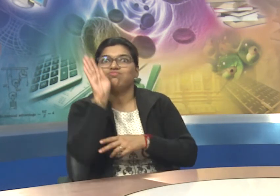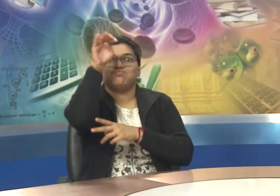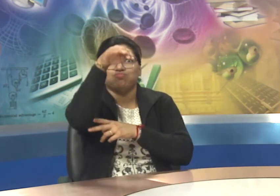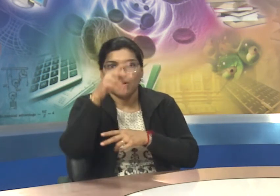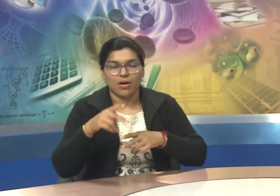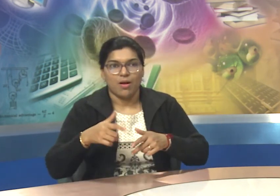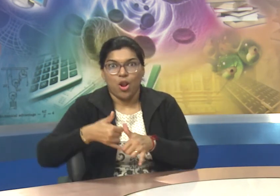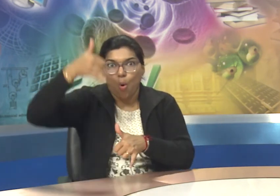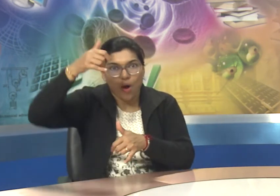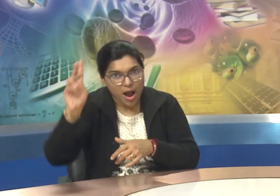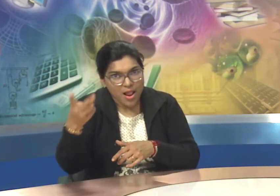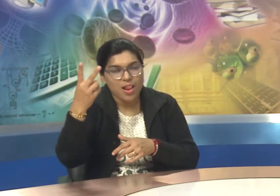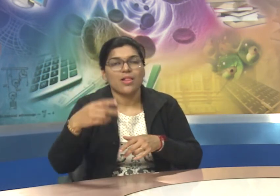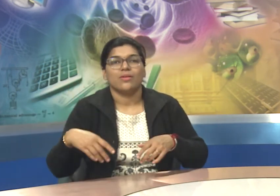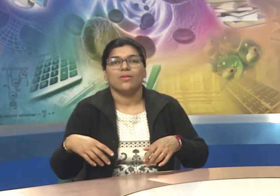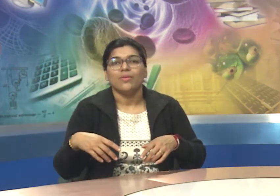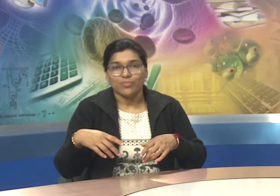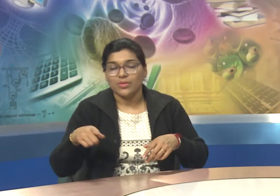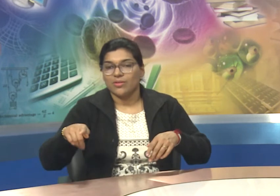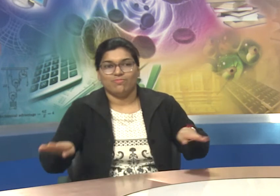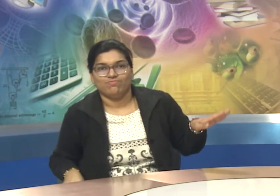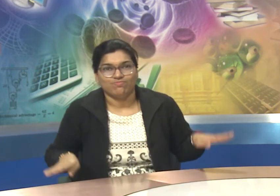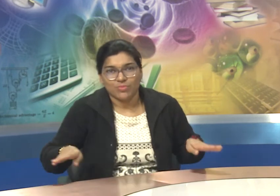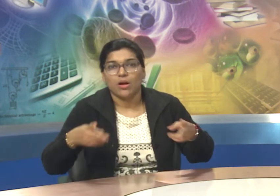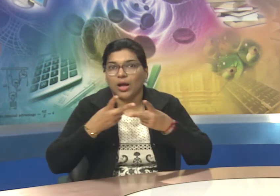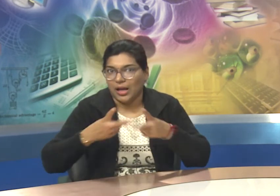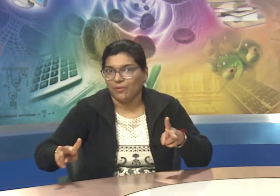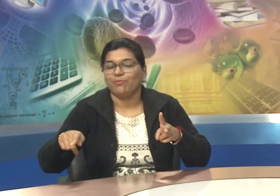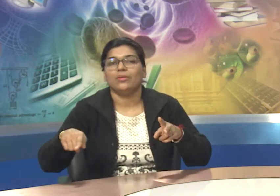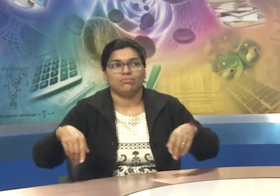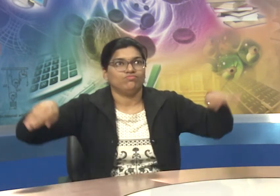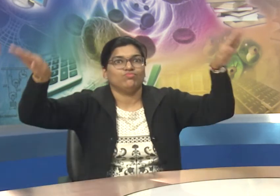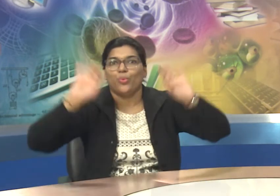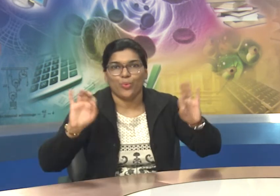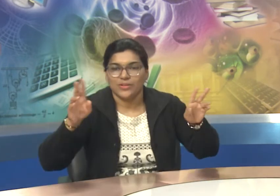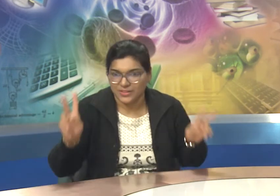There are different kinds of birds in our